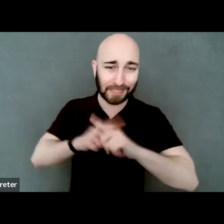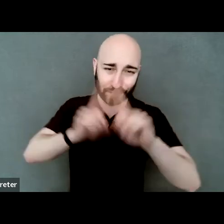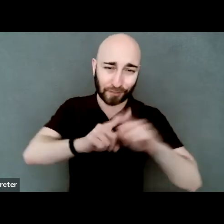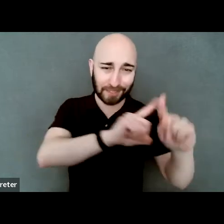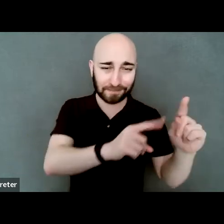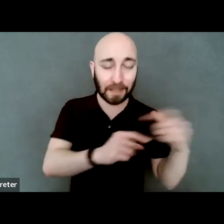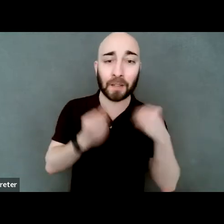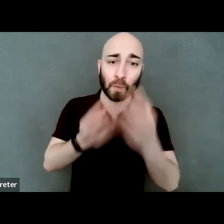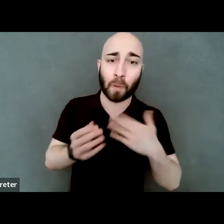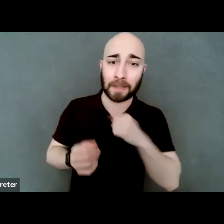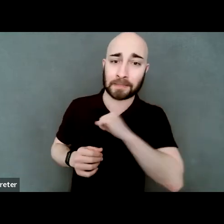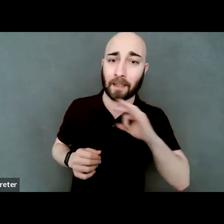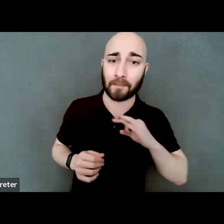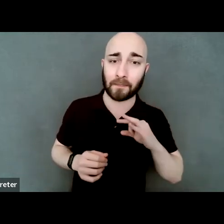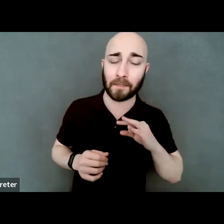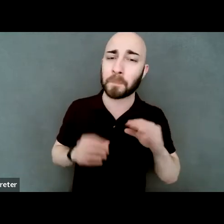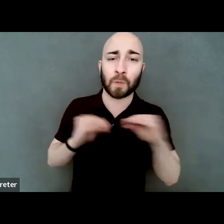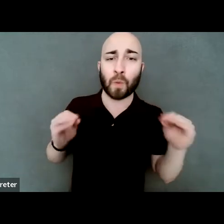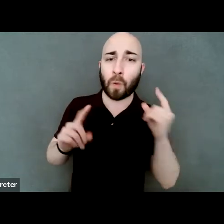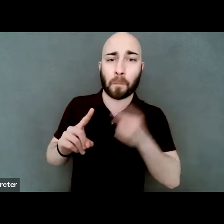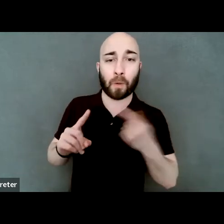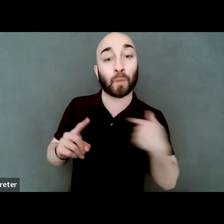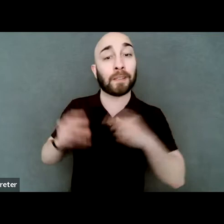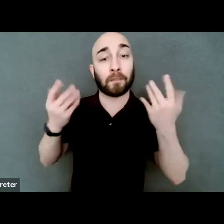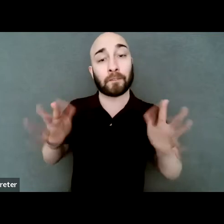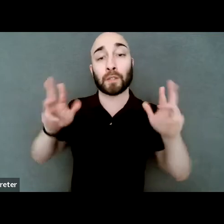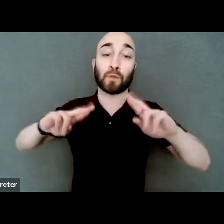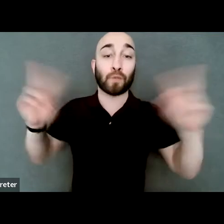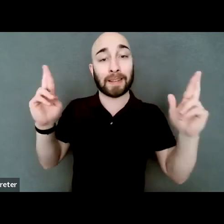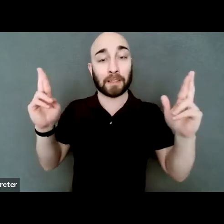this, there's no point where we're ready. We just have to do it now.